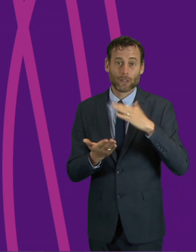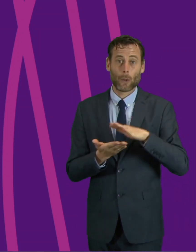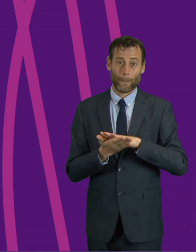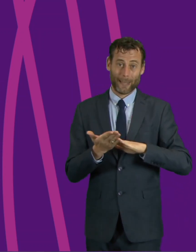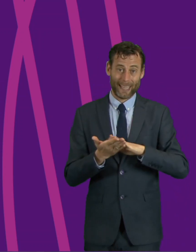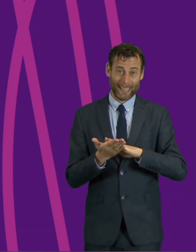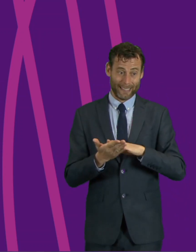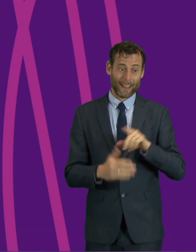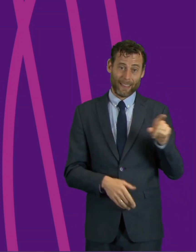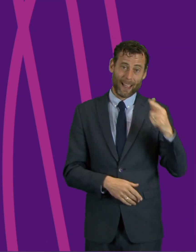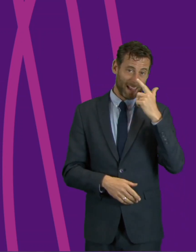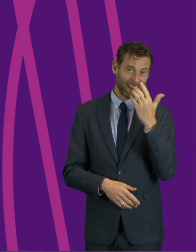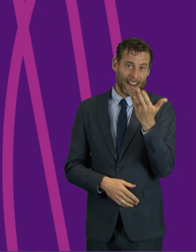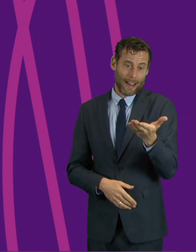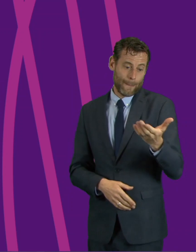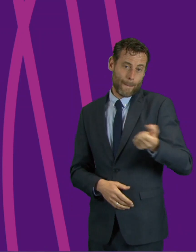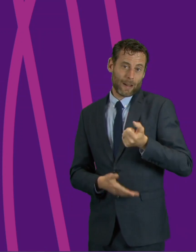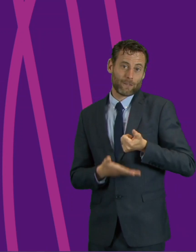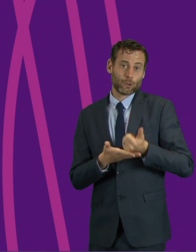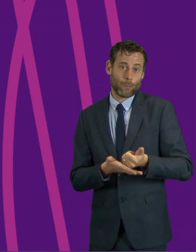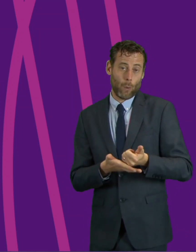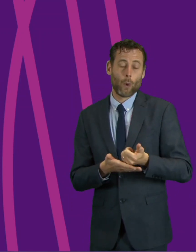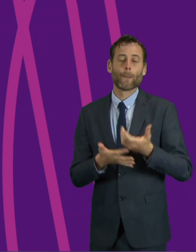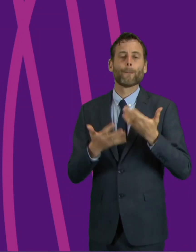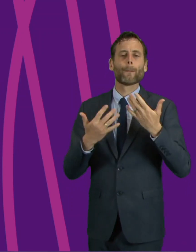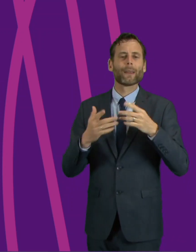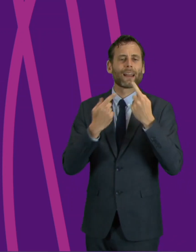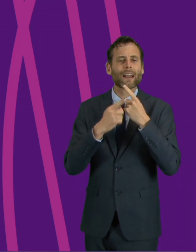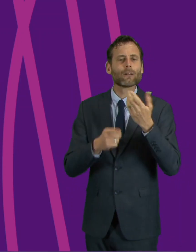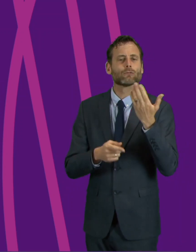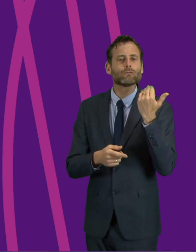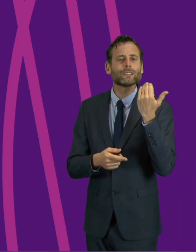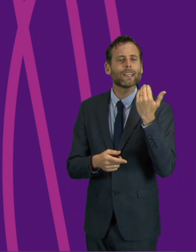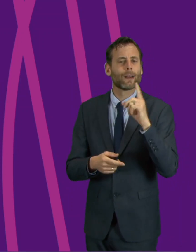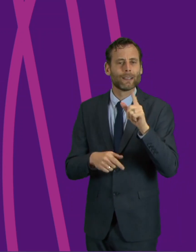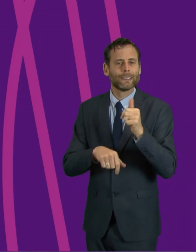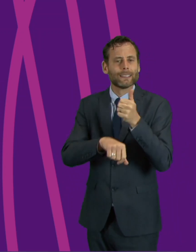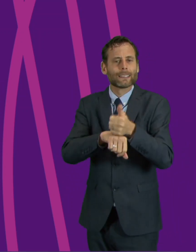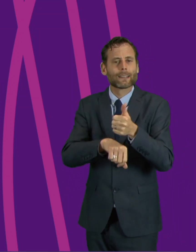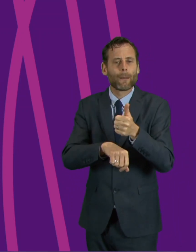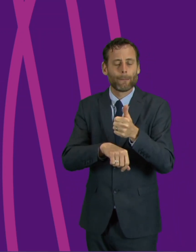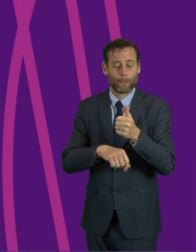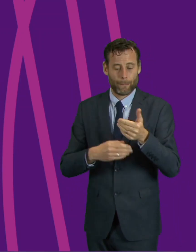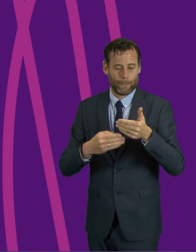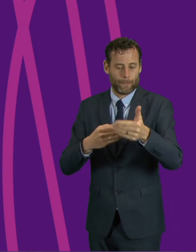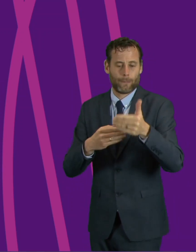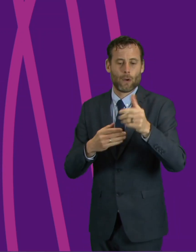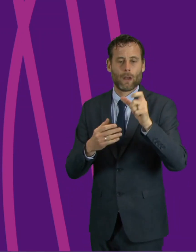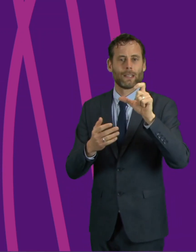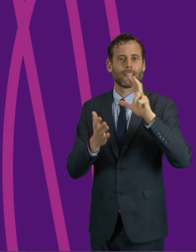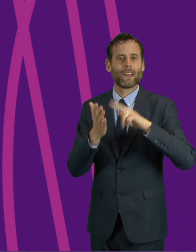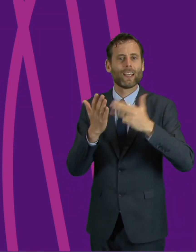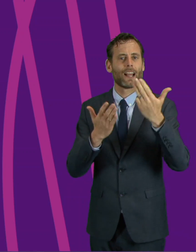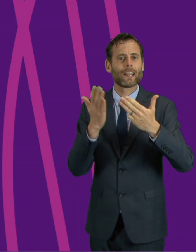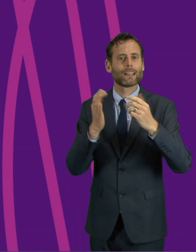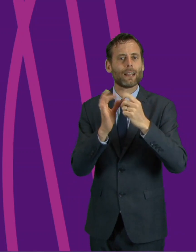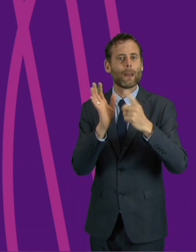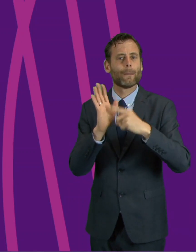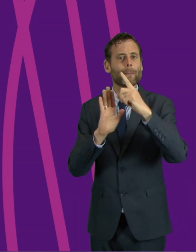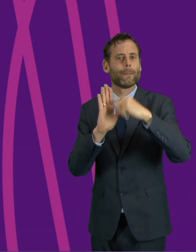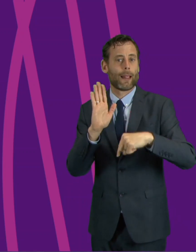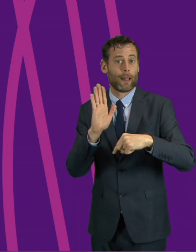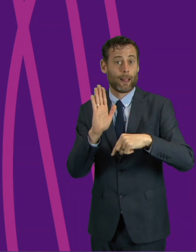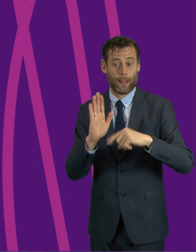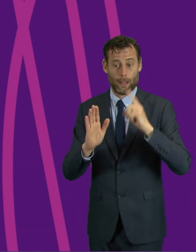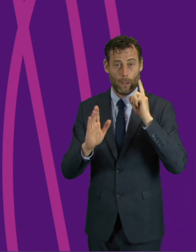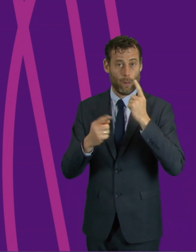benefits support. And furthermore, as has recently been announced, we will include provisions in the forthcoming coronavirus bill, which has been introduced to